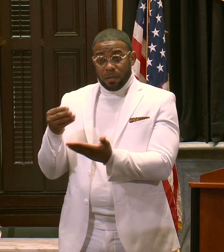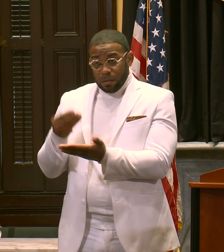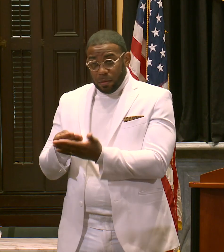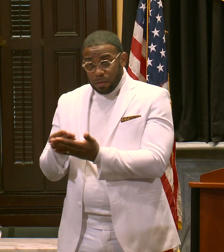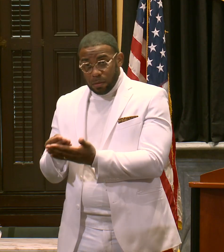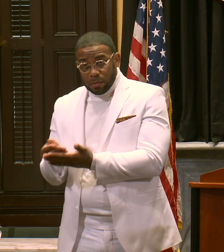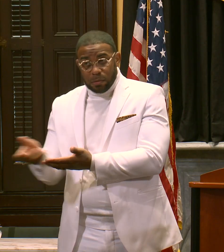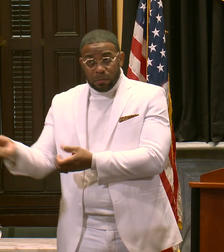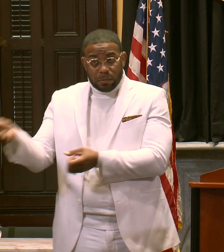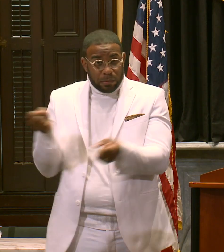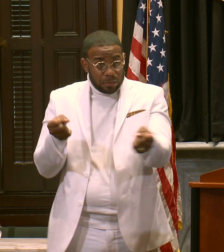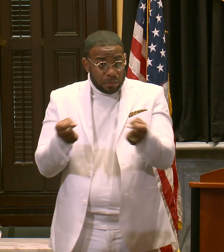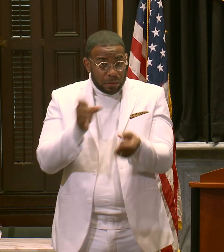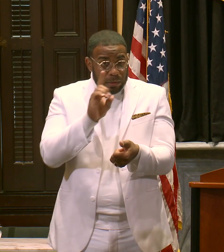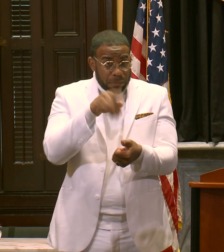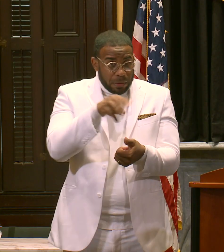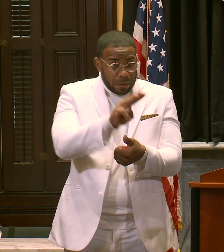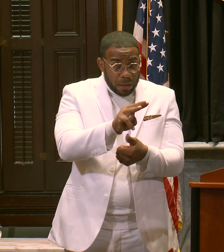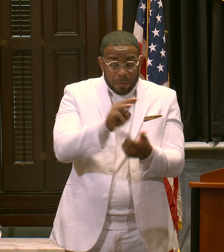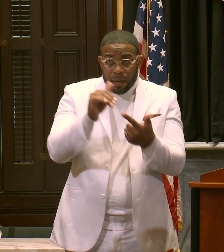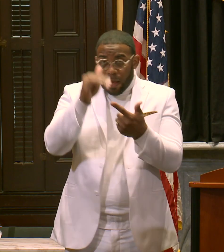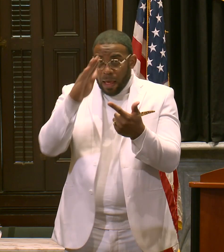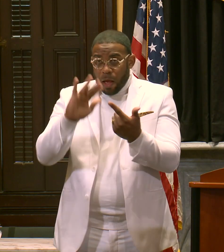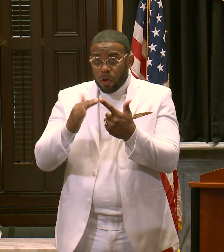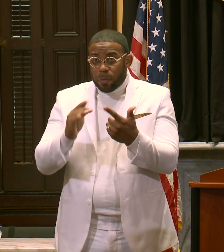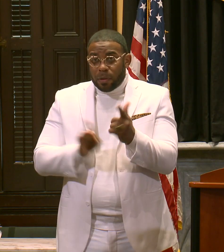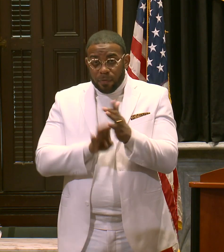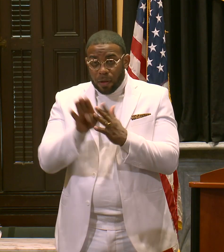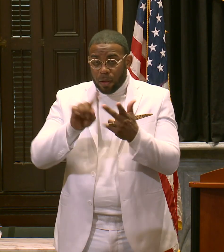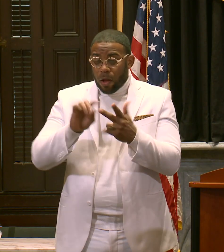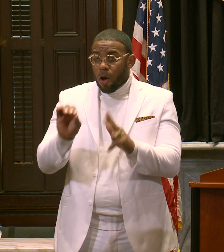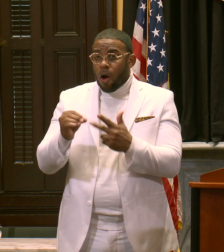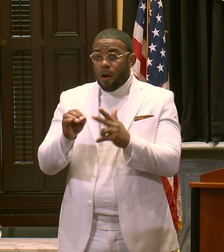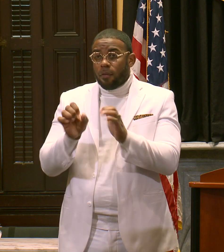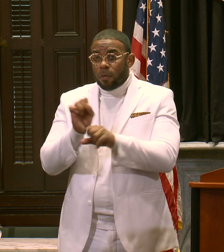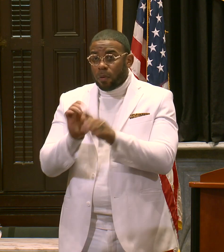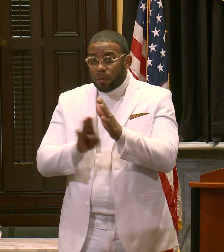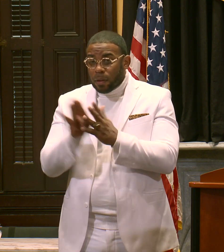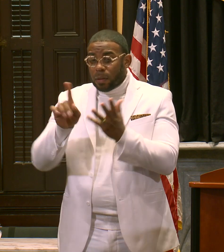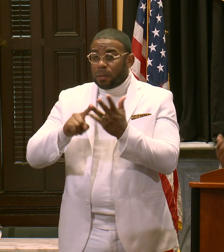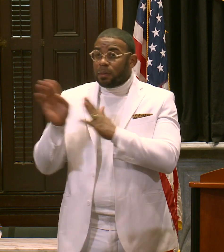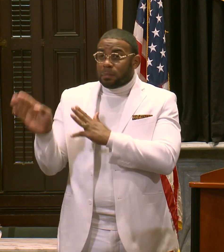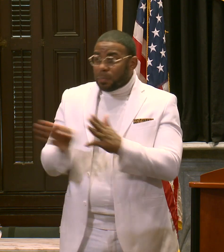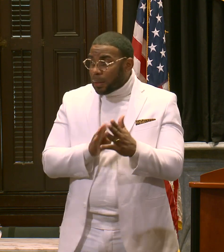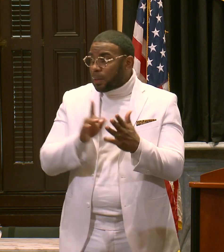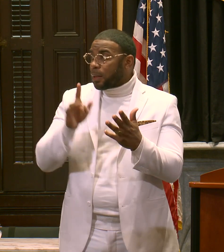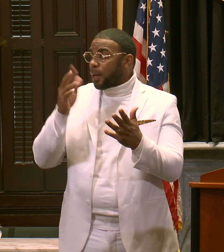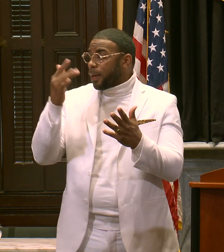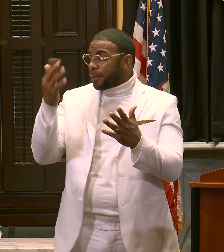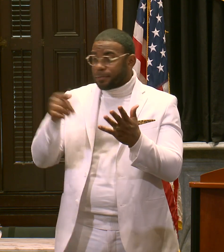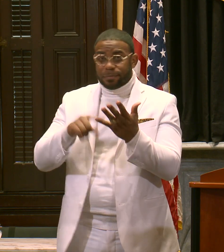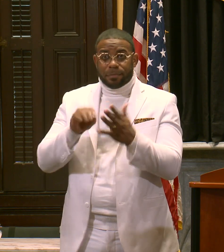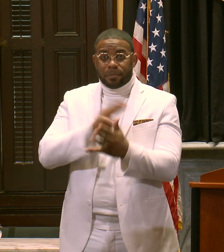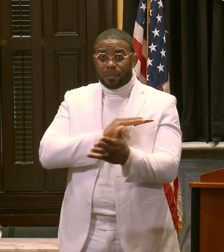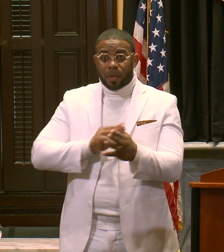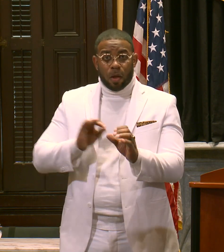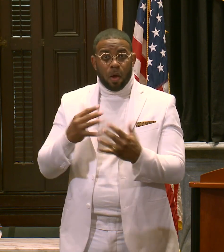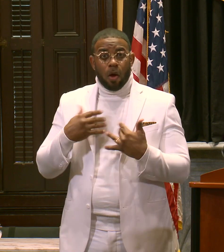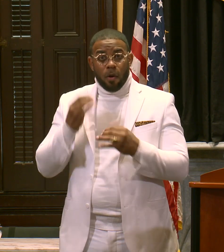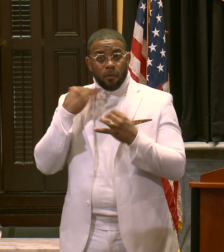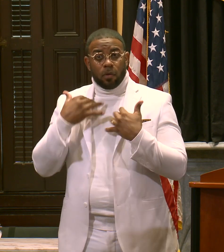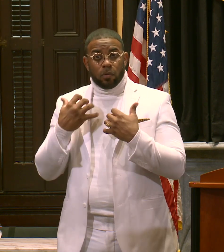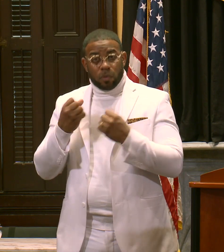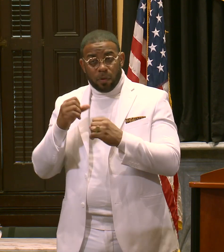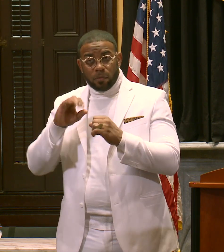a DPW, Housing and Community Development, the Office of Employment Development, Planning, the Mayor's Office Recovery Program